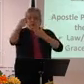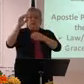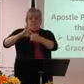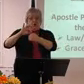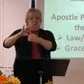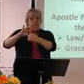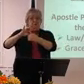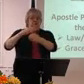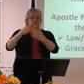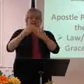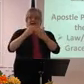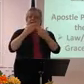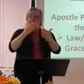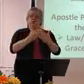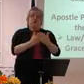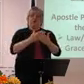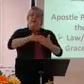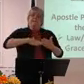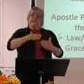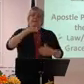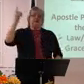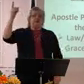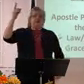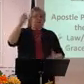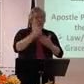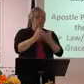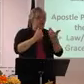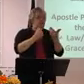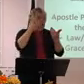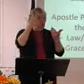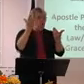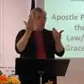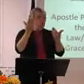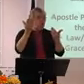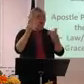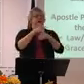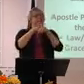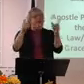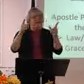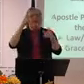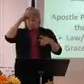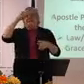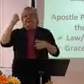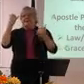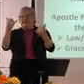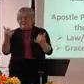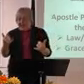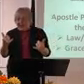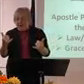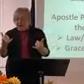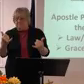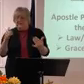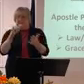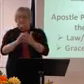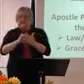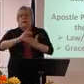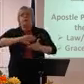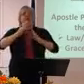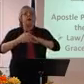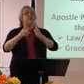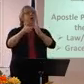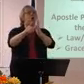be good and pleasing to the Lord. Amen? Amen. But because now some of it will become